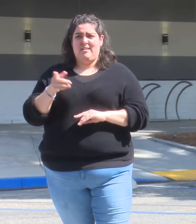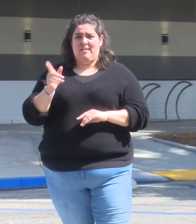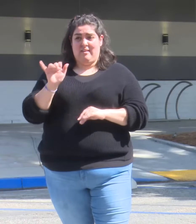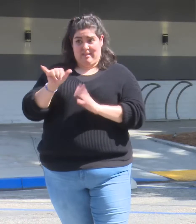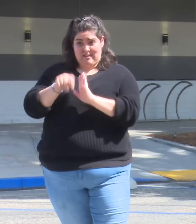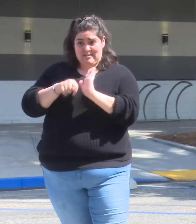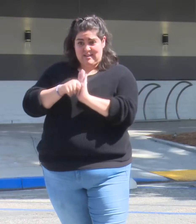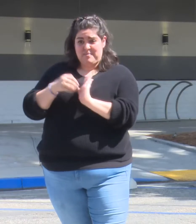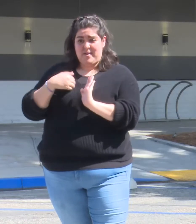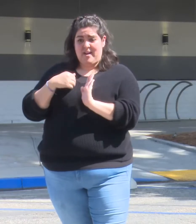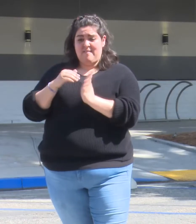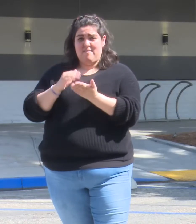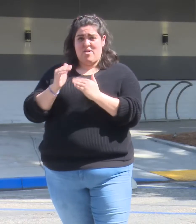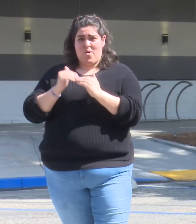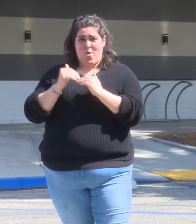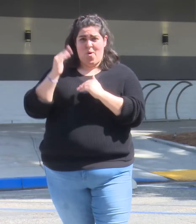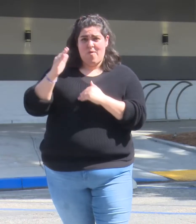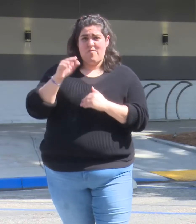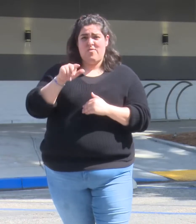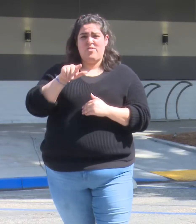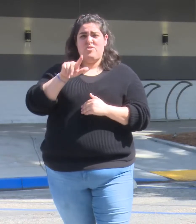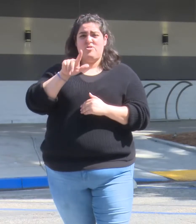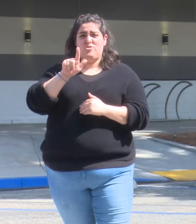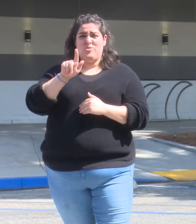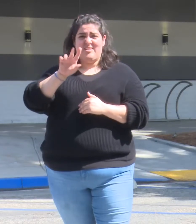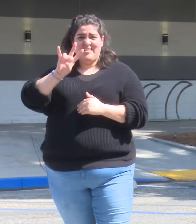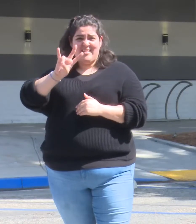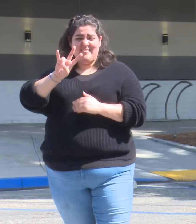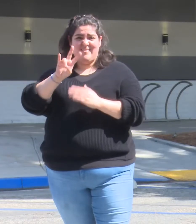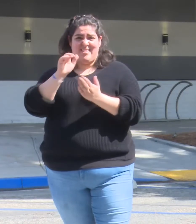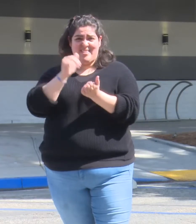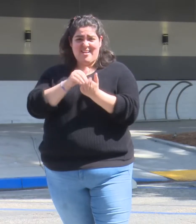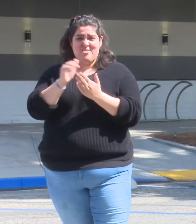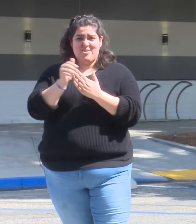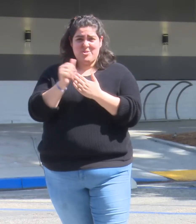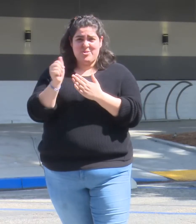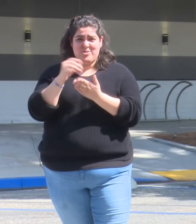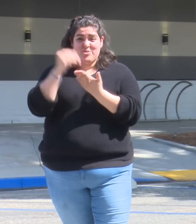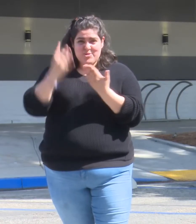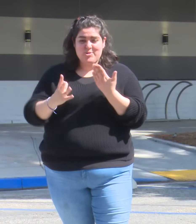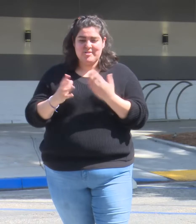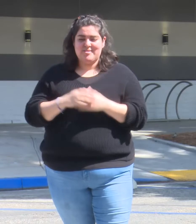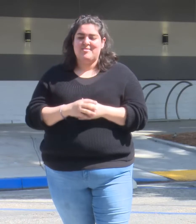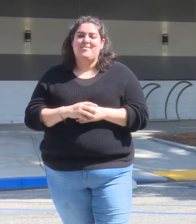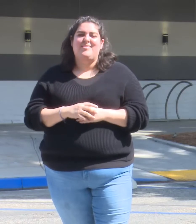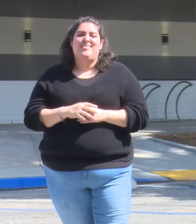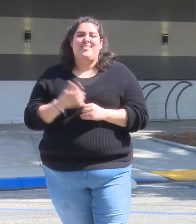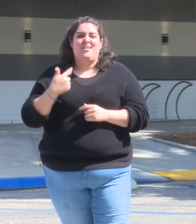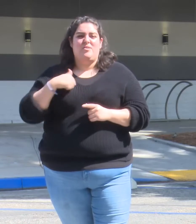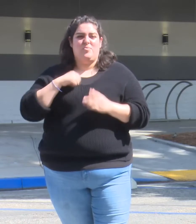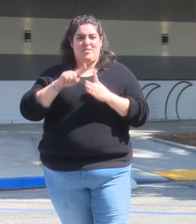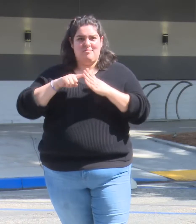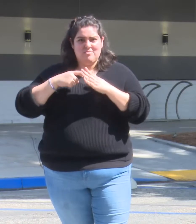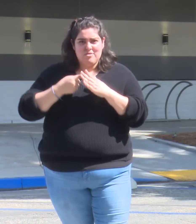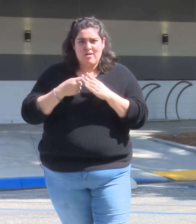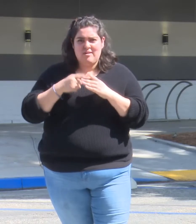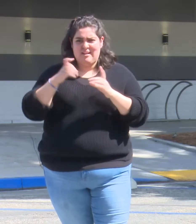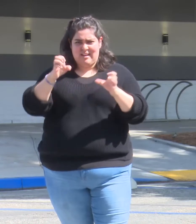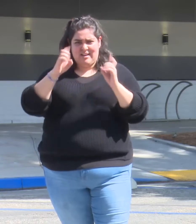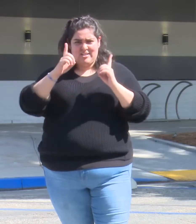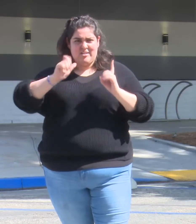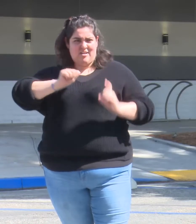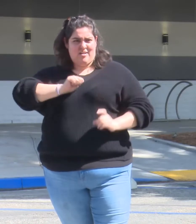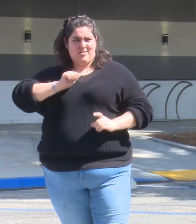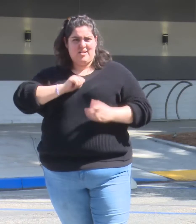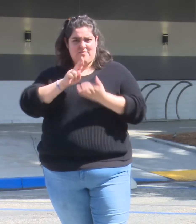students. We began to organize and educate ourselves on university policies and how